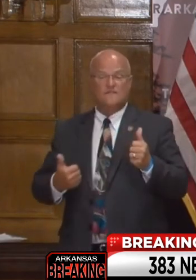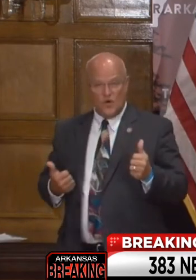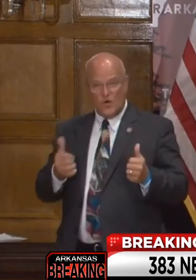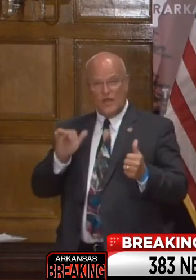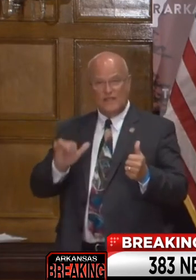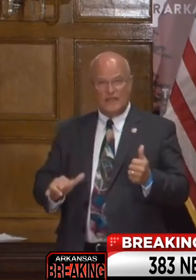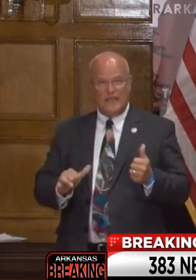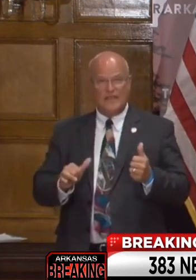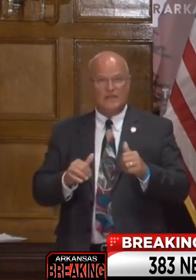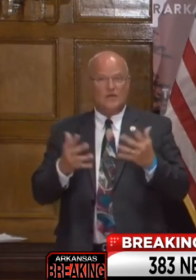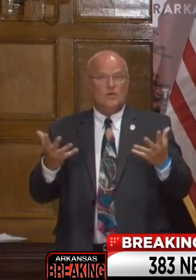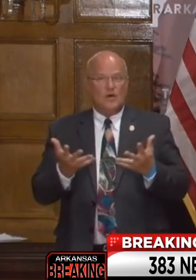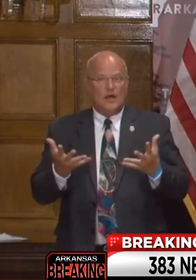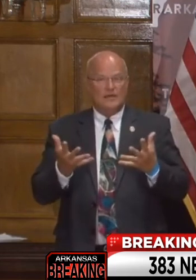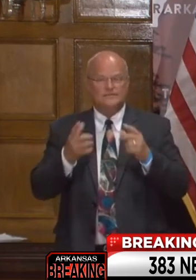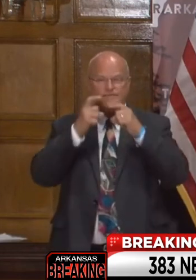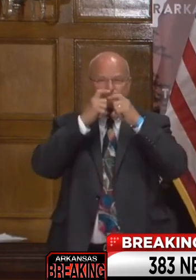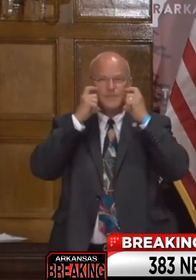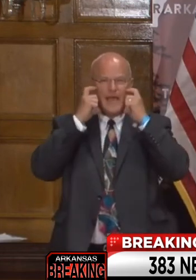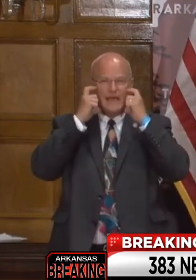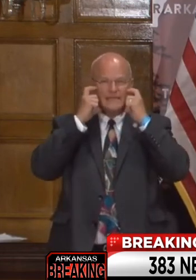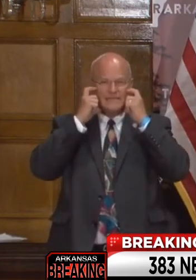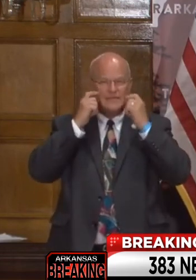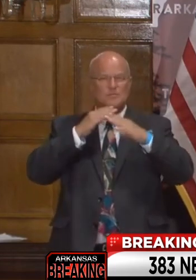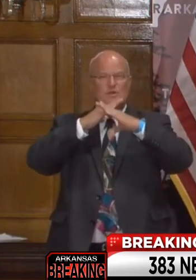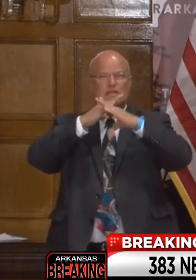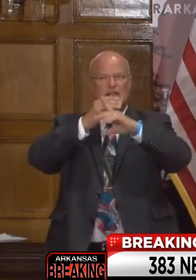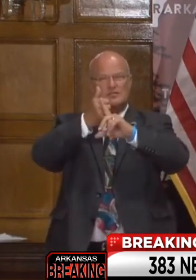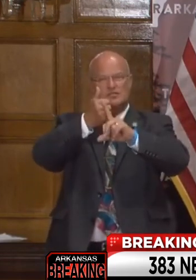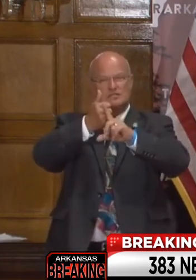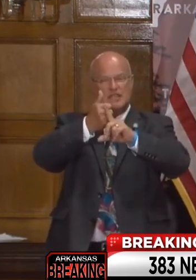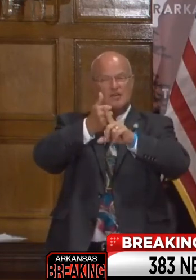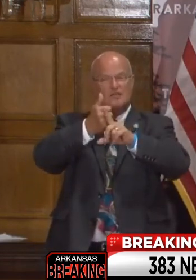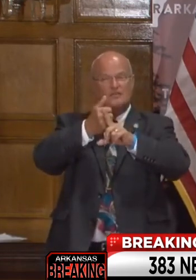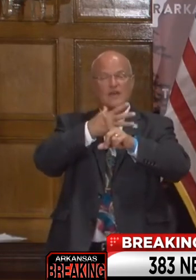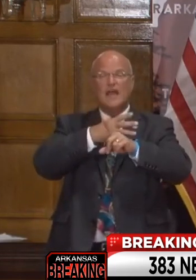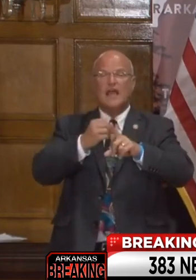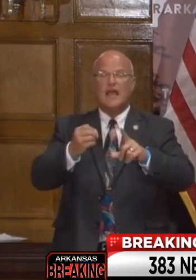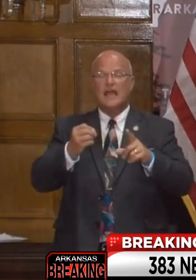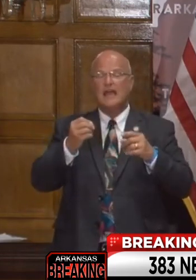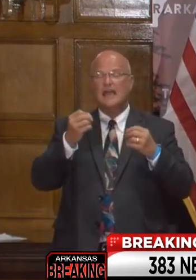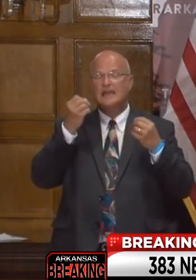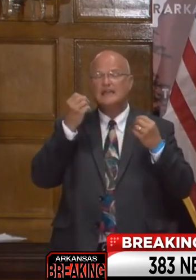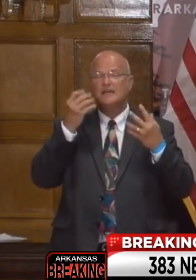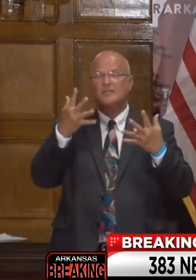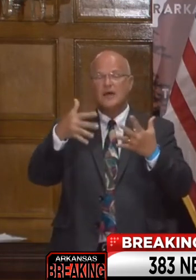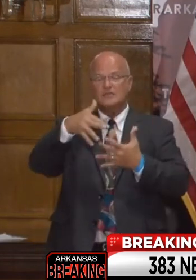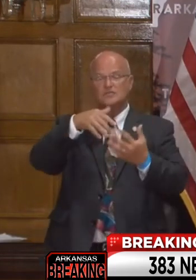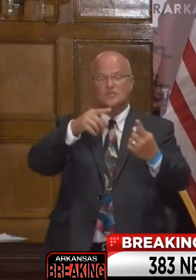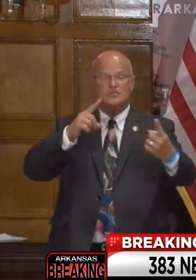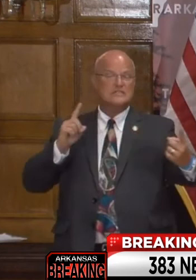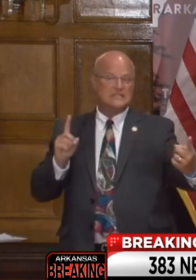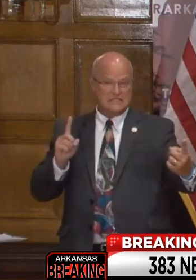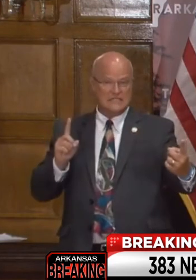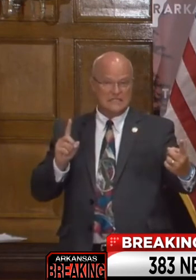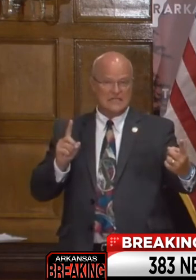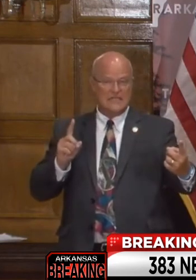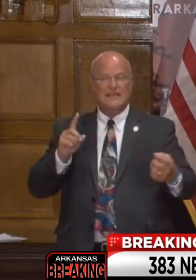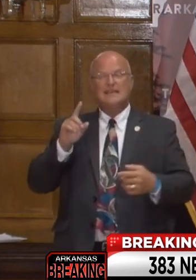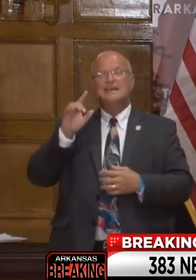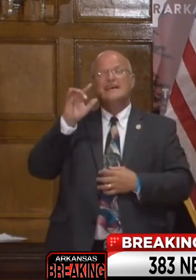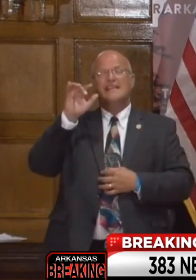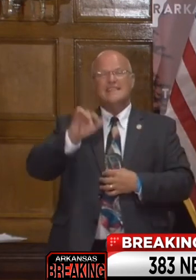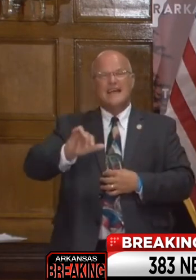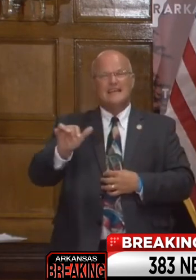that by wearing a mask, protecting yourself and others, and by socially distancing. So that